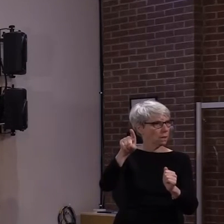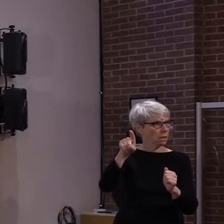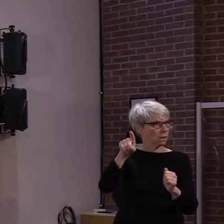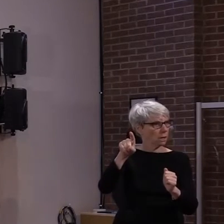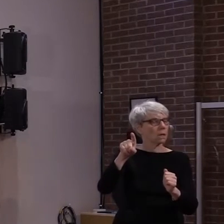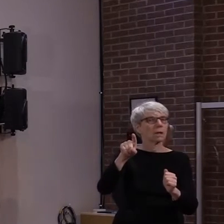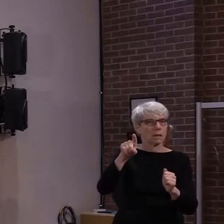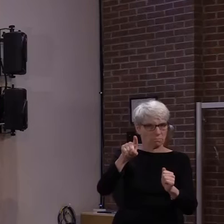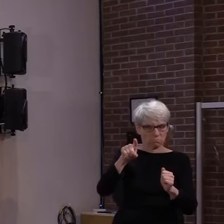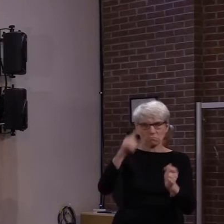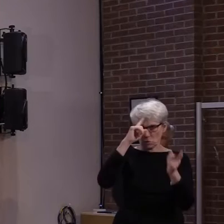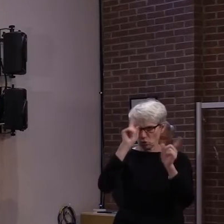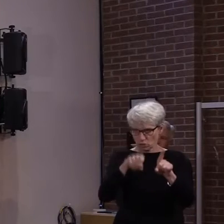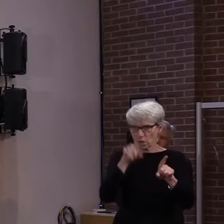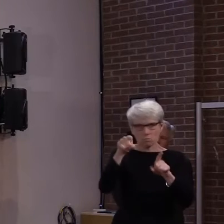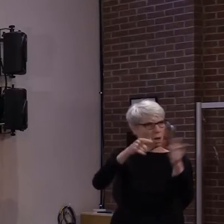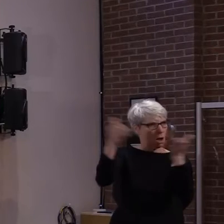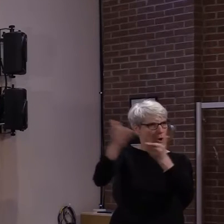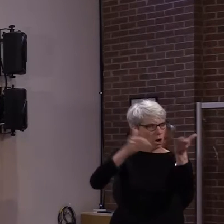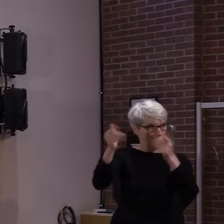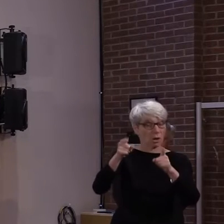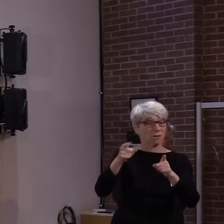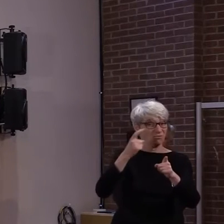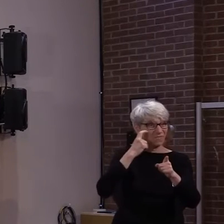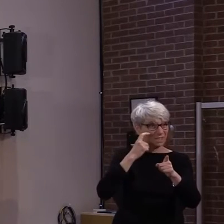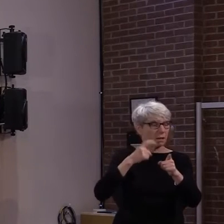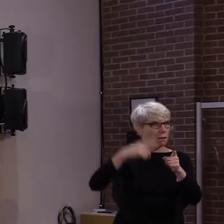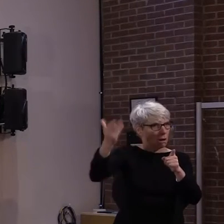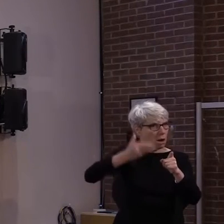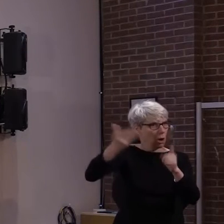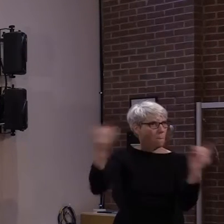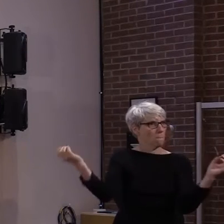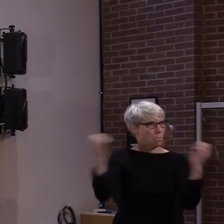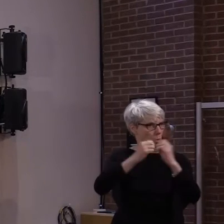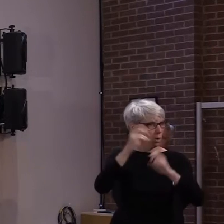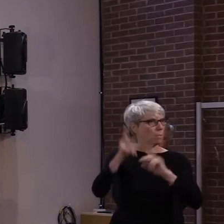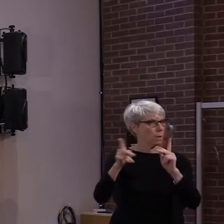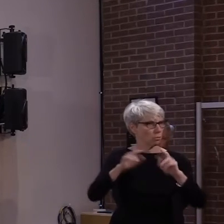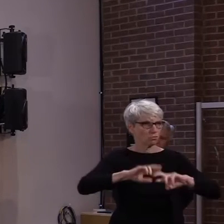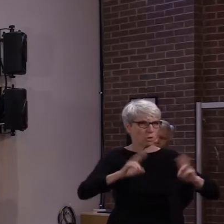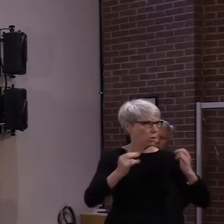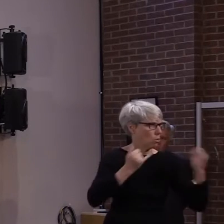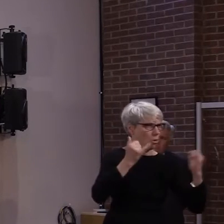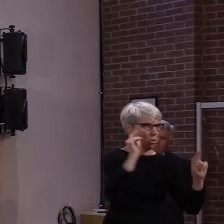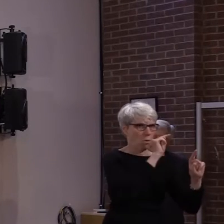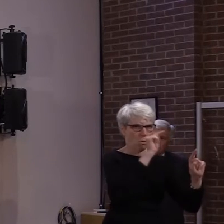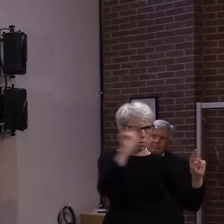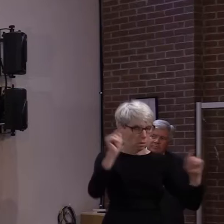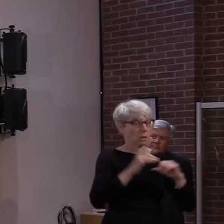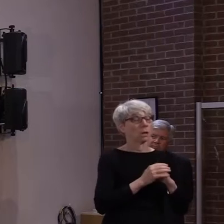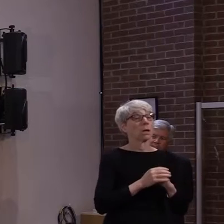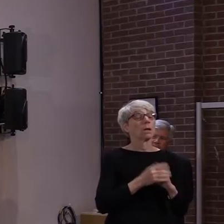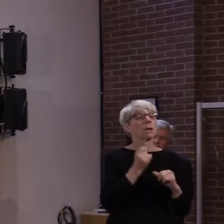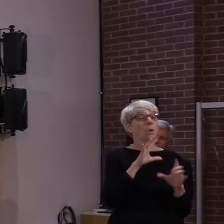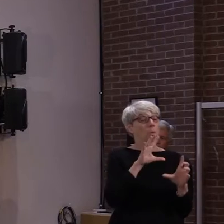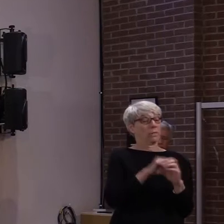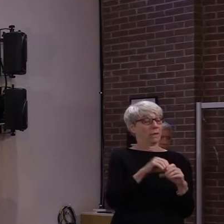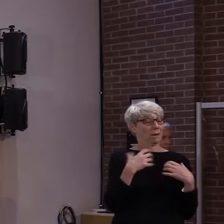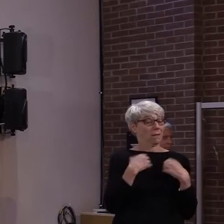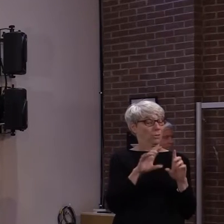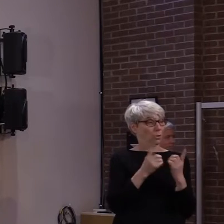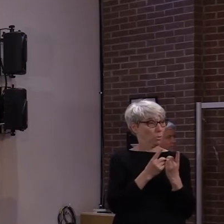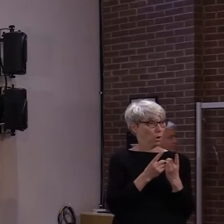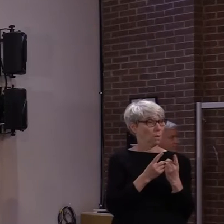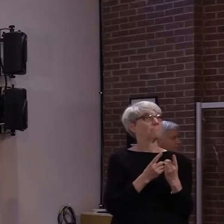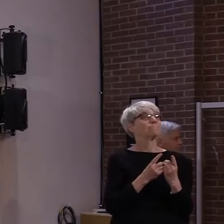for many months now. They've increased their workforce. And within our health department, we begin to redeploy people